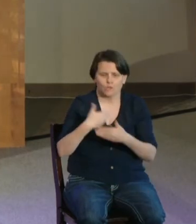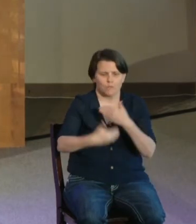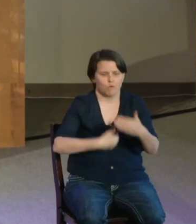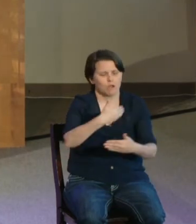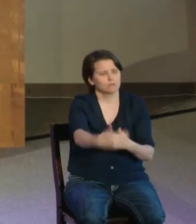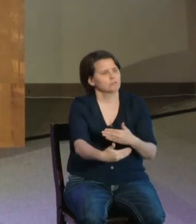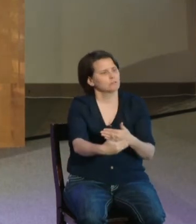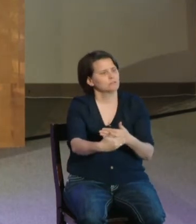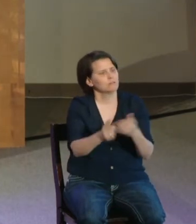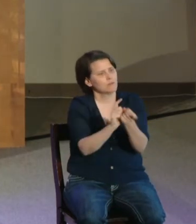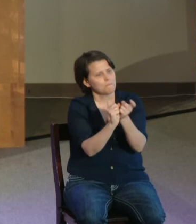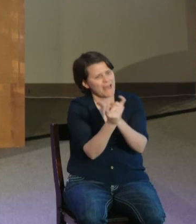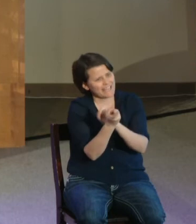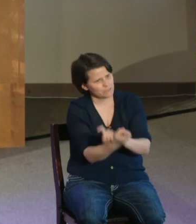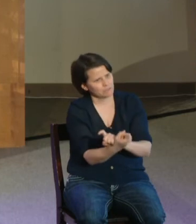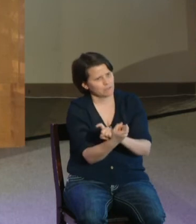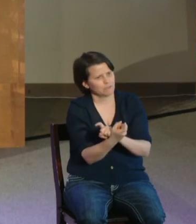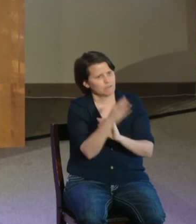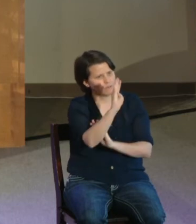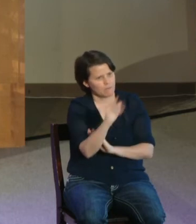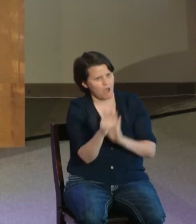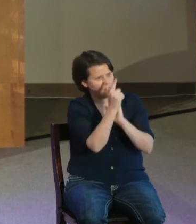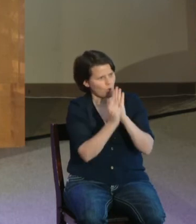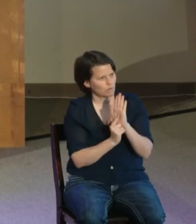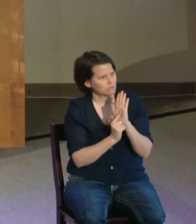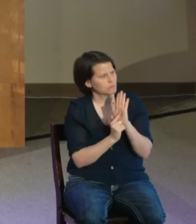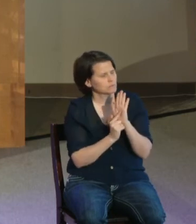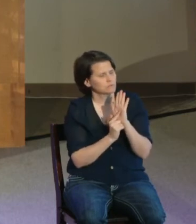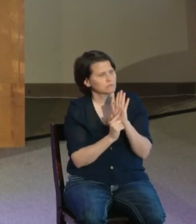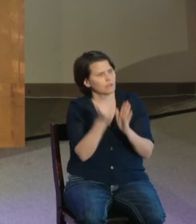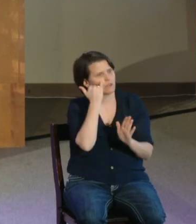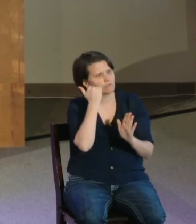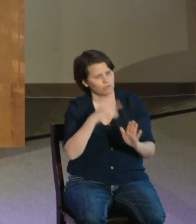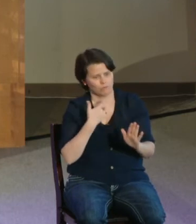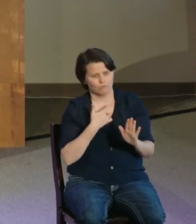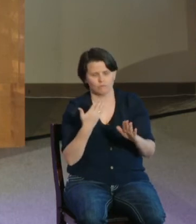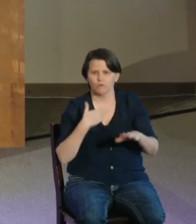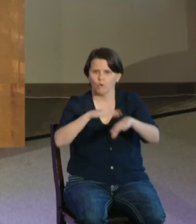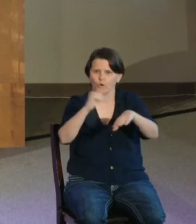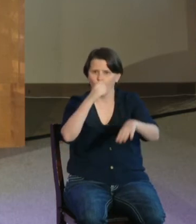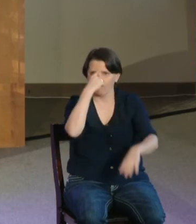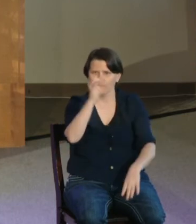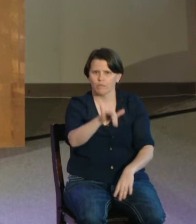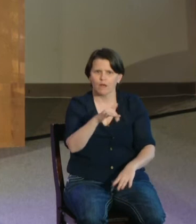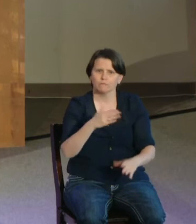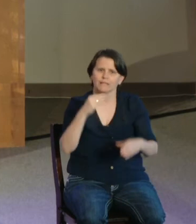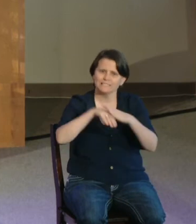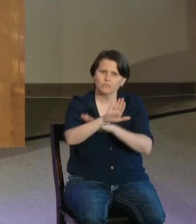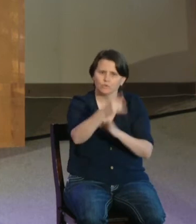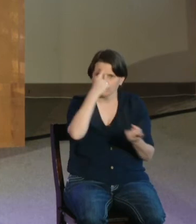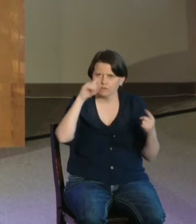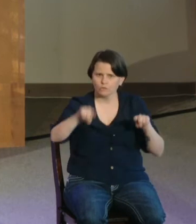amending the bylaws, because that's our governance, if you feel called to do that. That's in your remit.